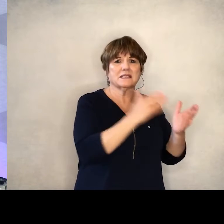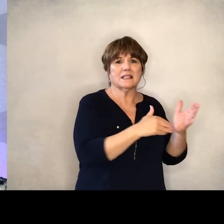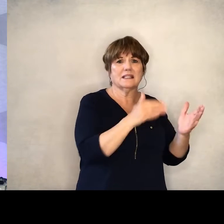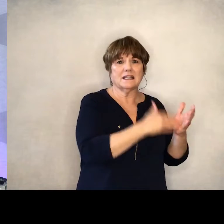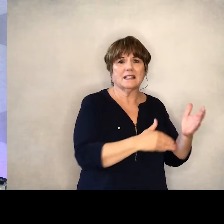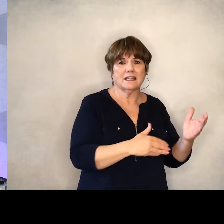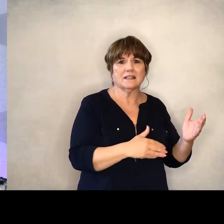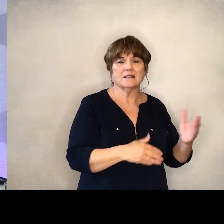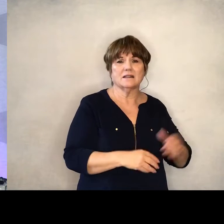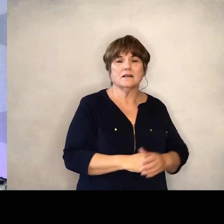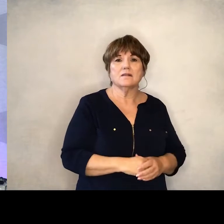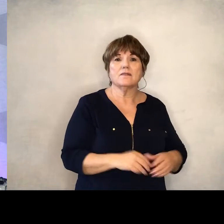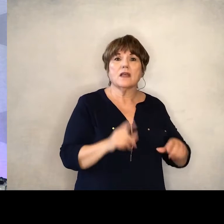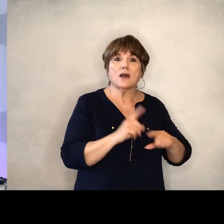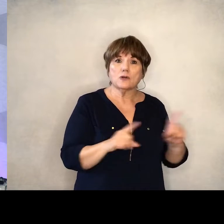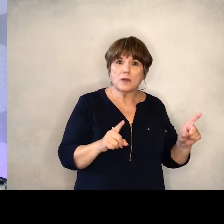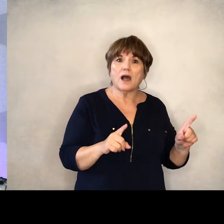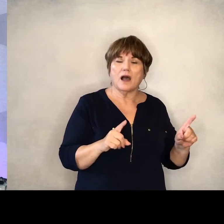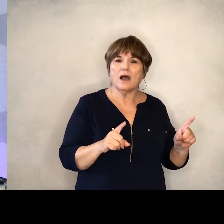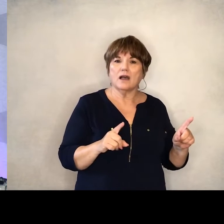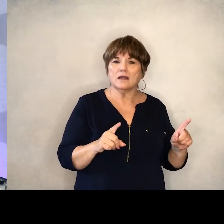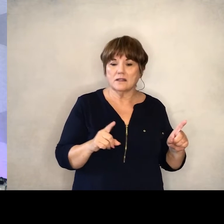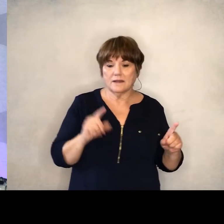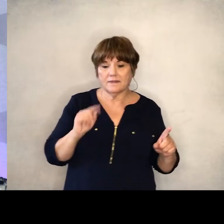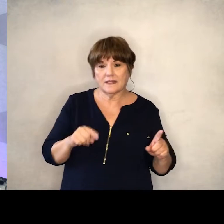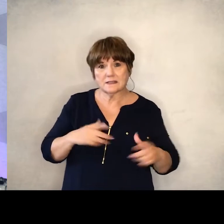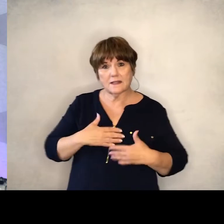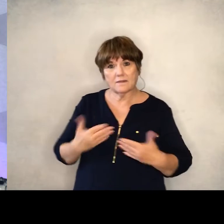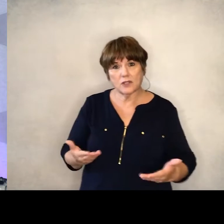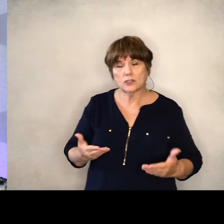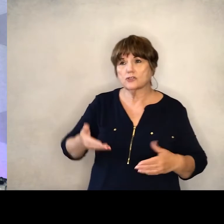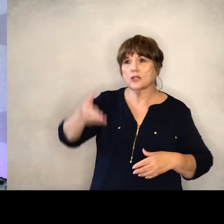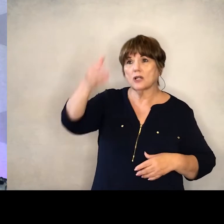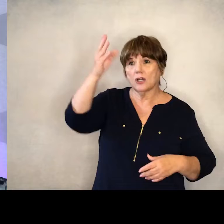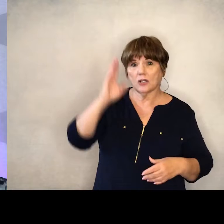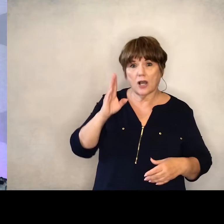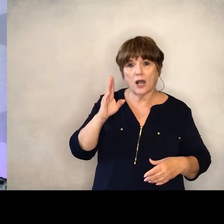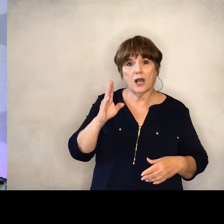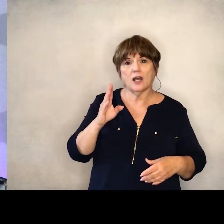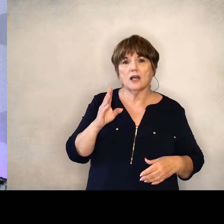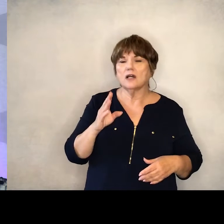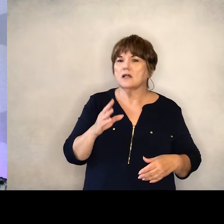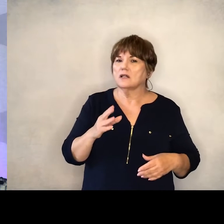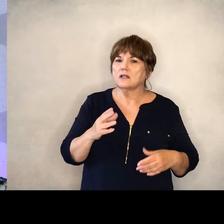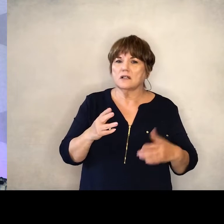It is a confession that while God does not will all things,